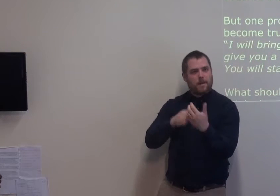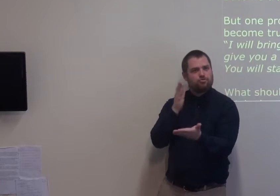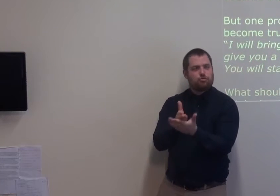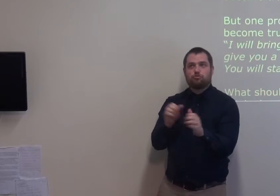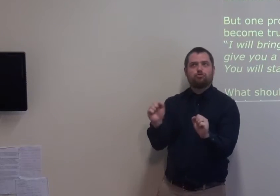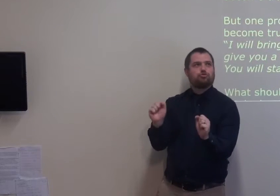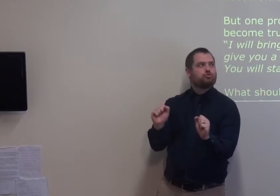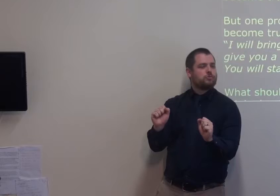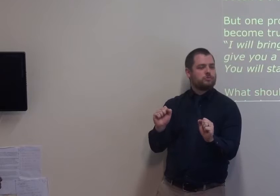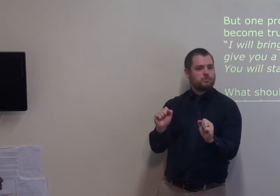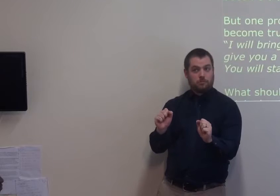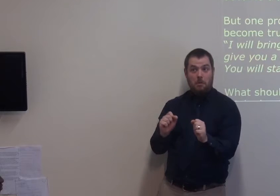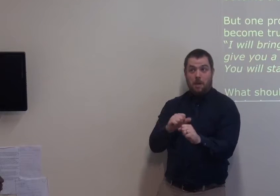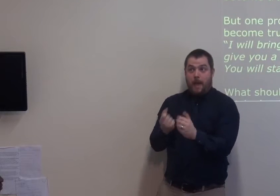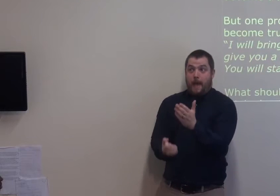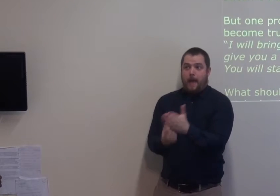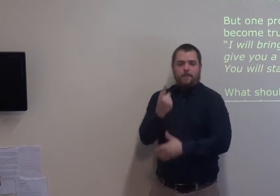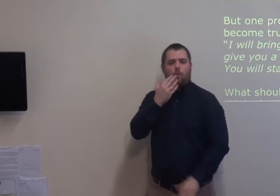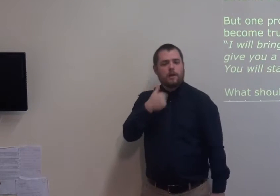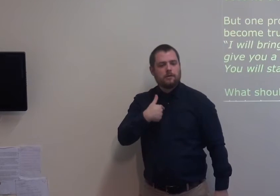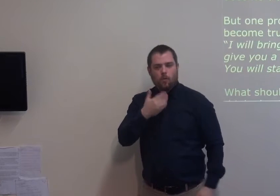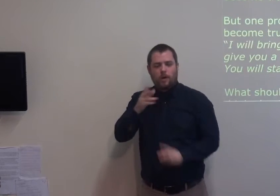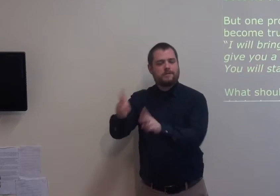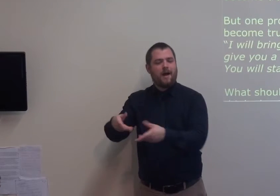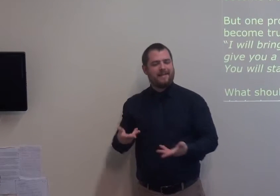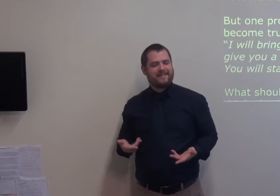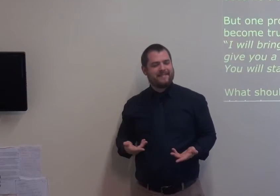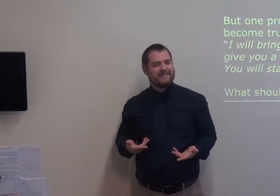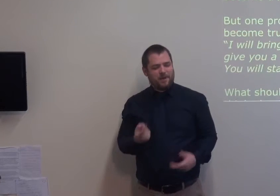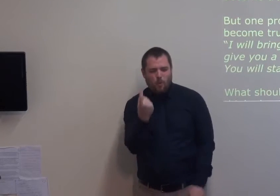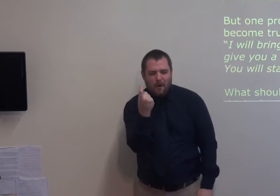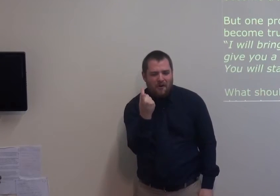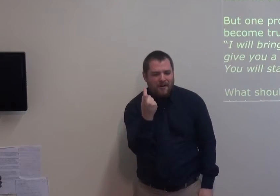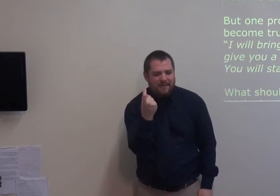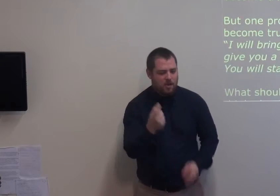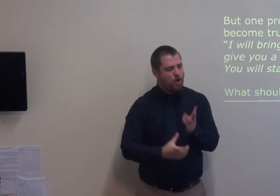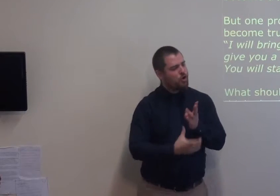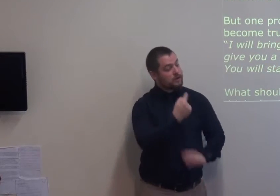I die. God says, I will bring you into